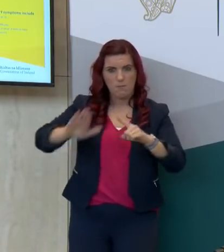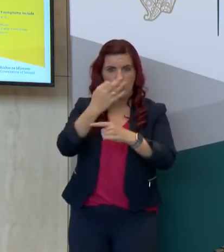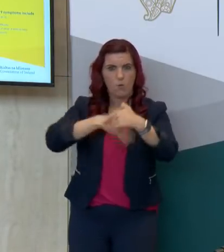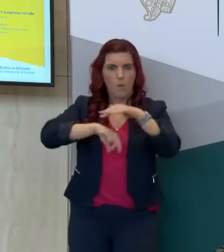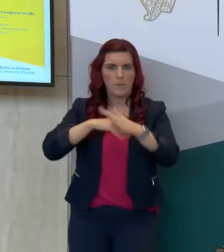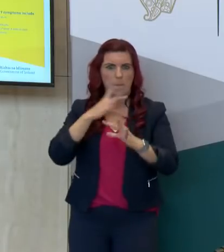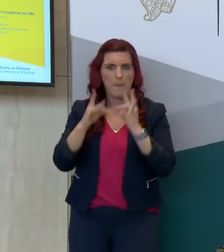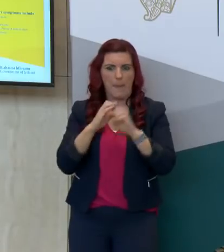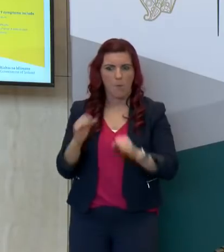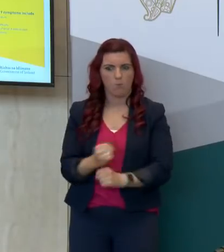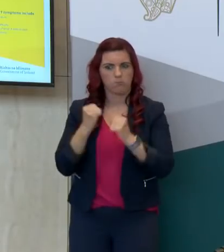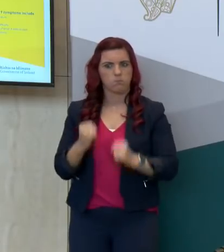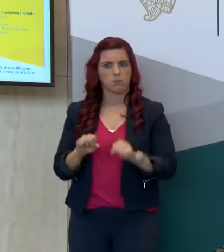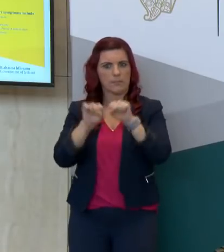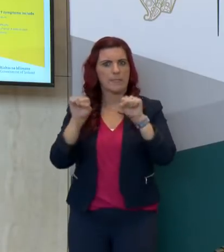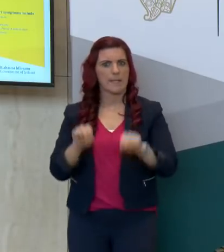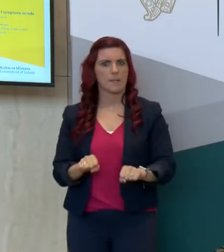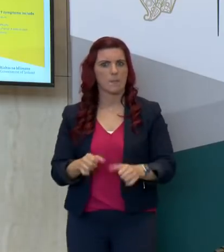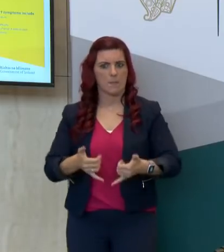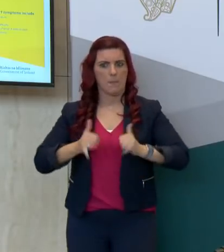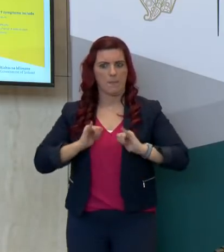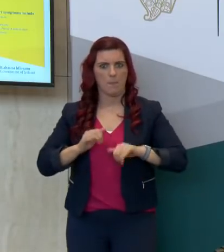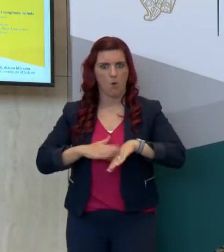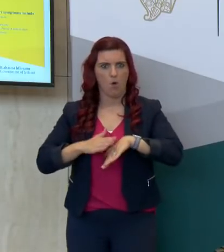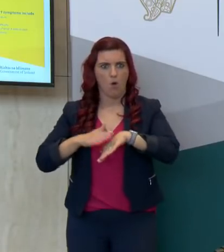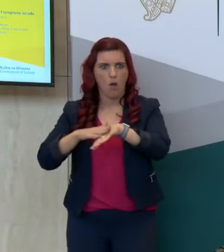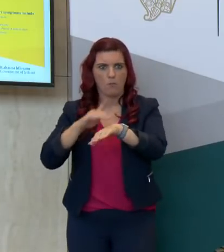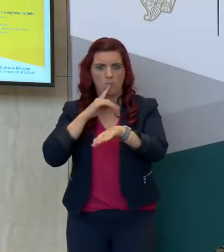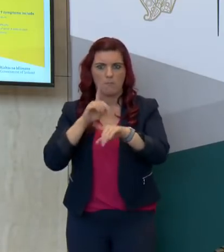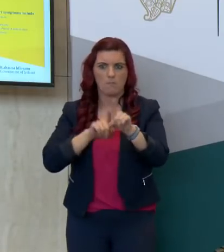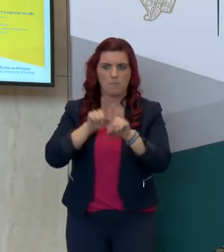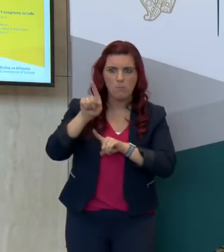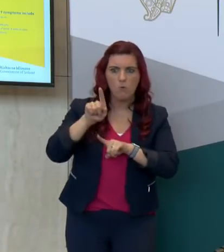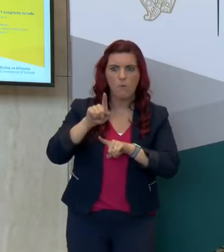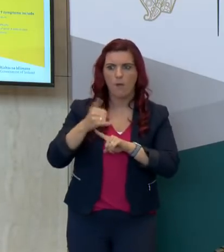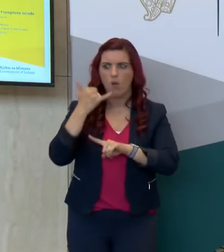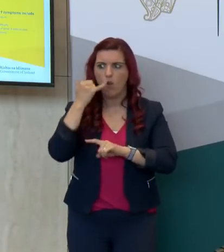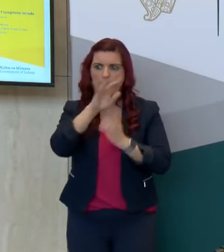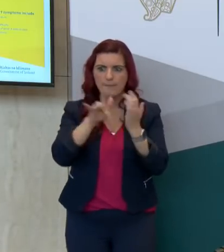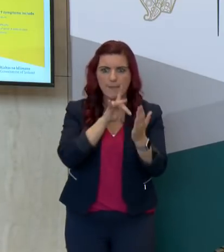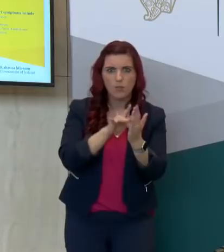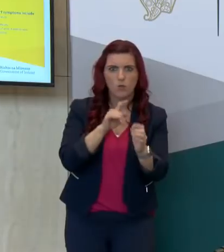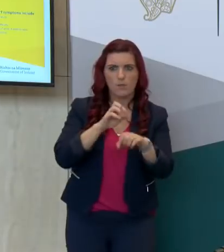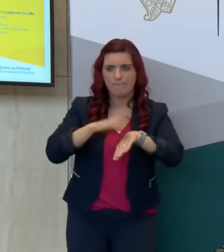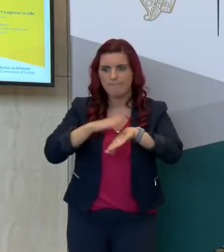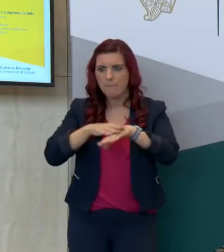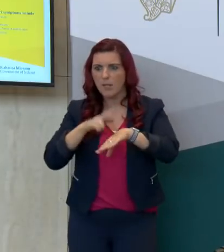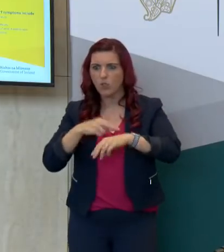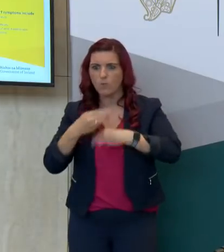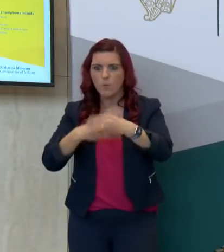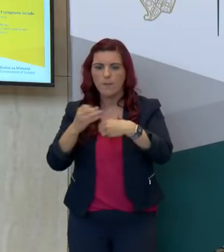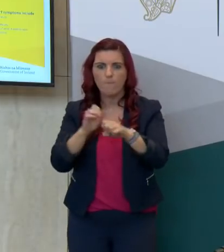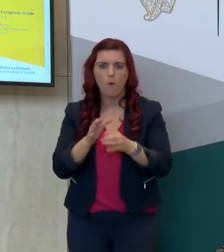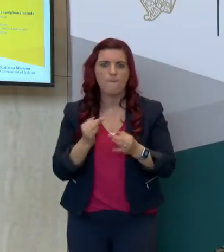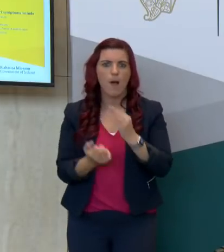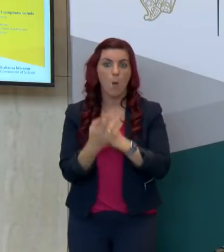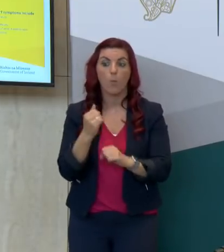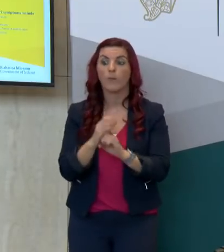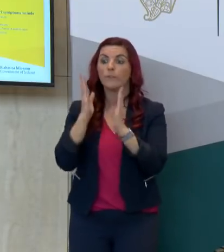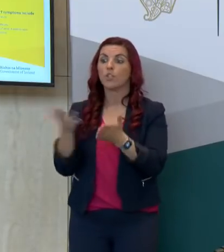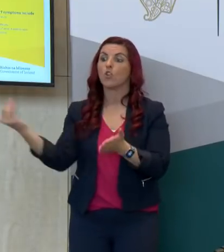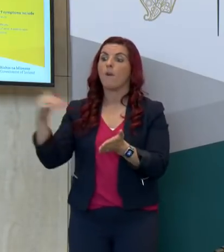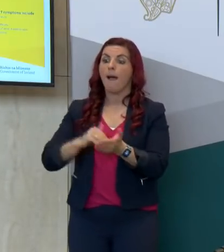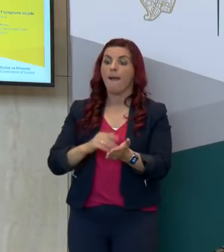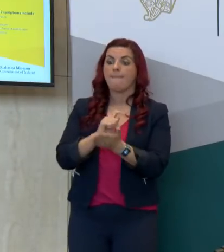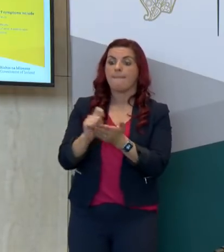more robust. There'll be a much enhanced call centre. There'll be much enhanced processes around ensuring that people are followed up. I'm sure